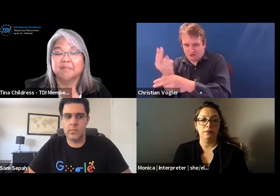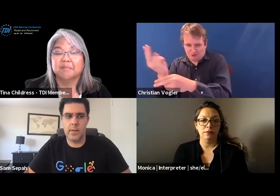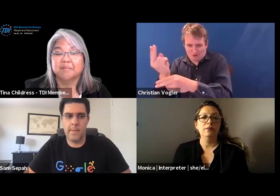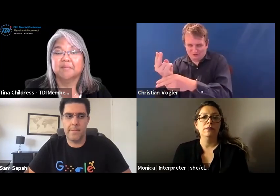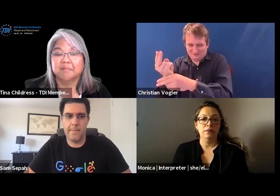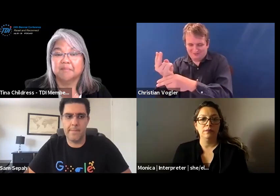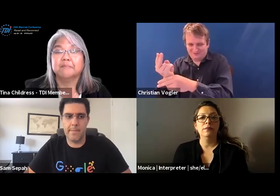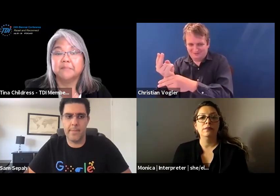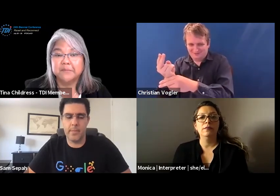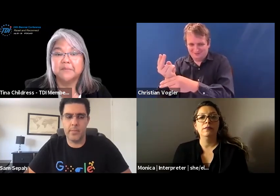and making it easy to use.